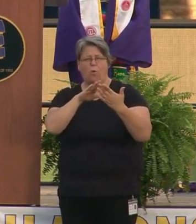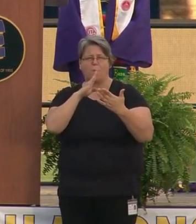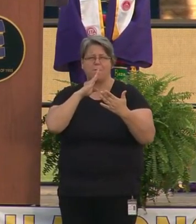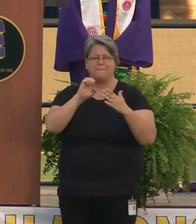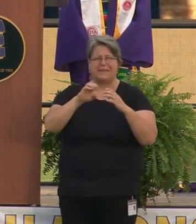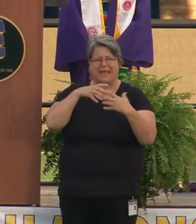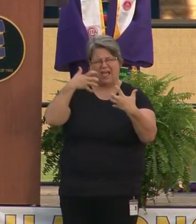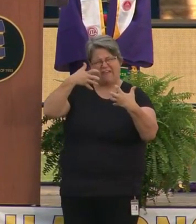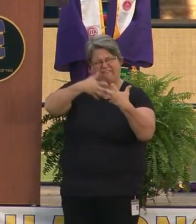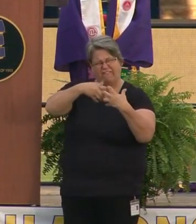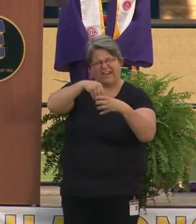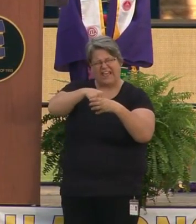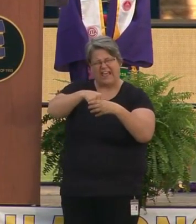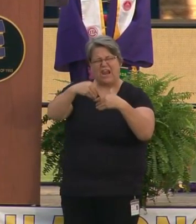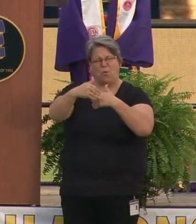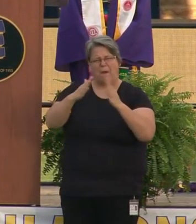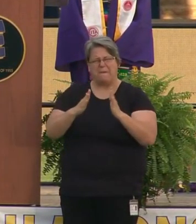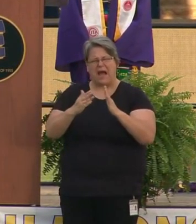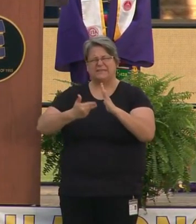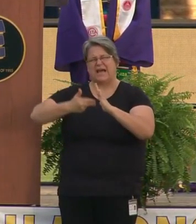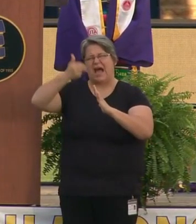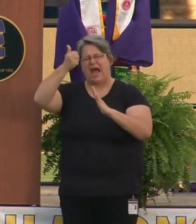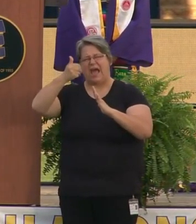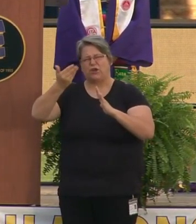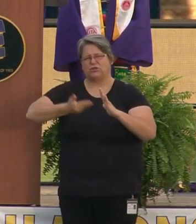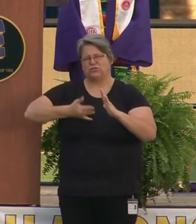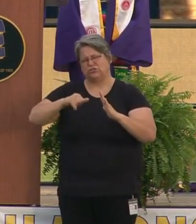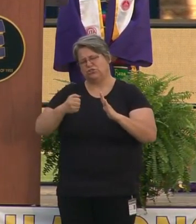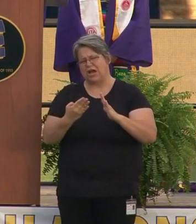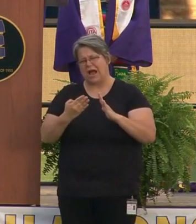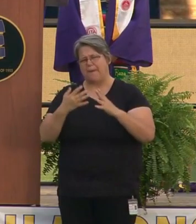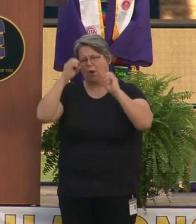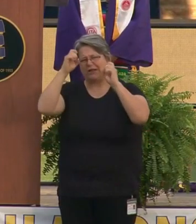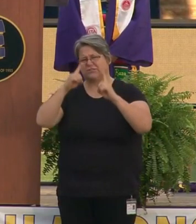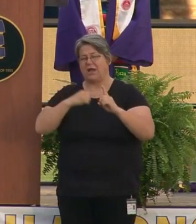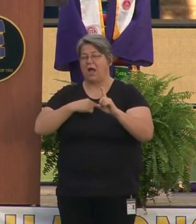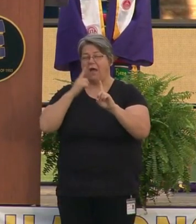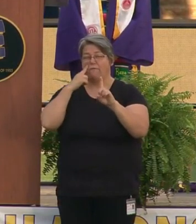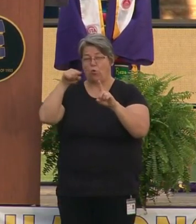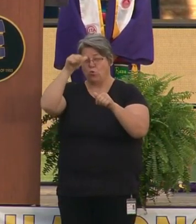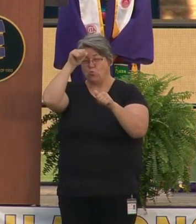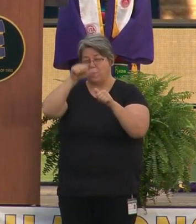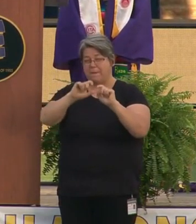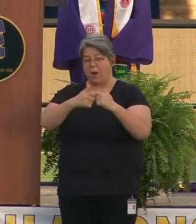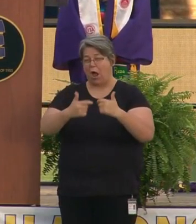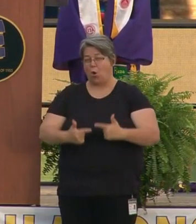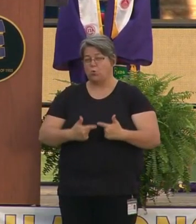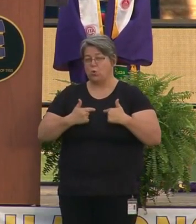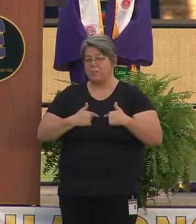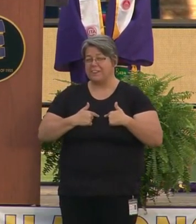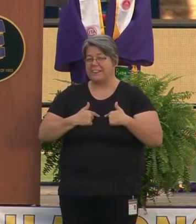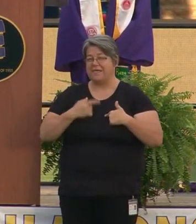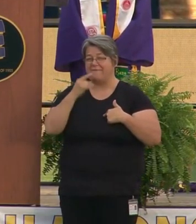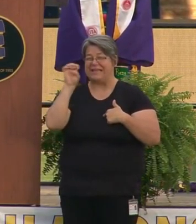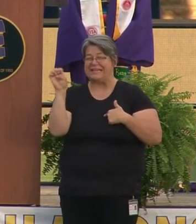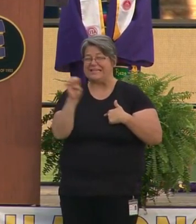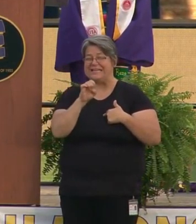whether it's at a higher job or higher education. I implore you to remember how you lived at East,